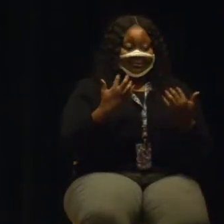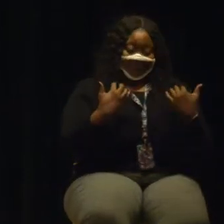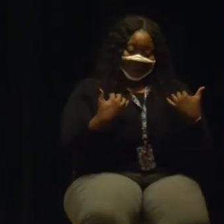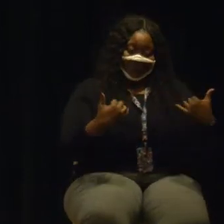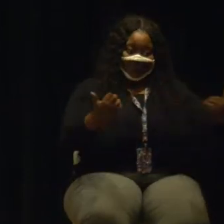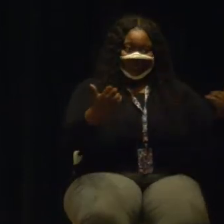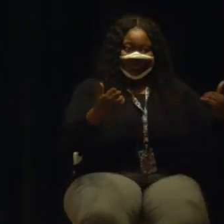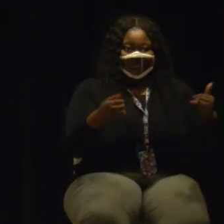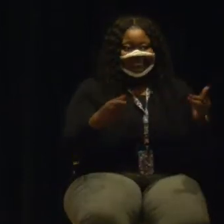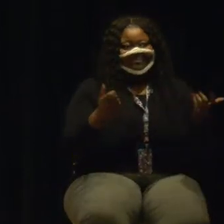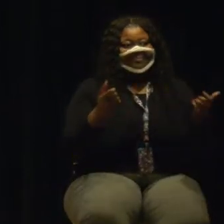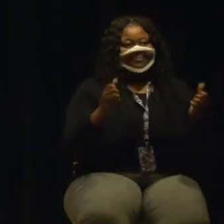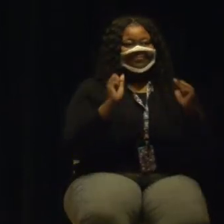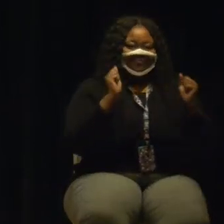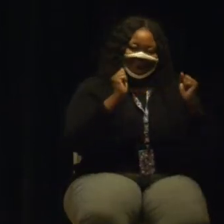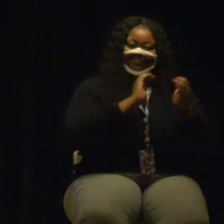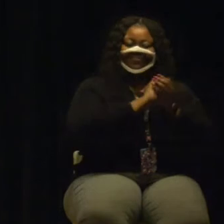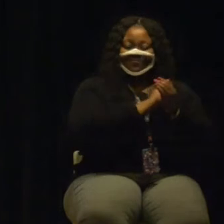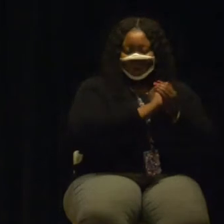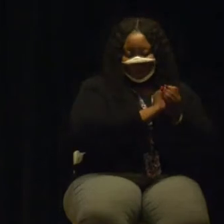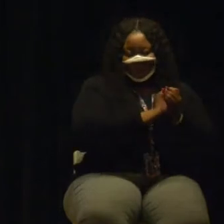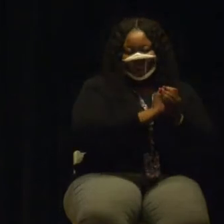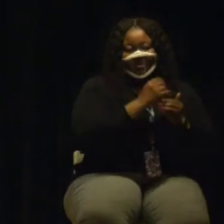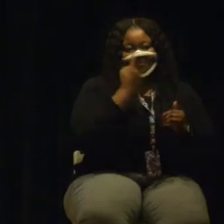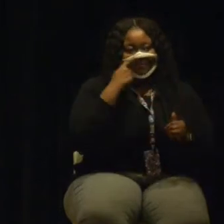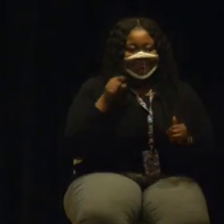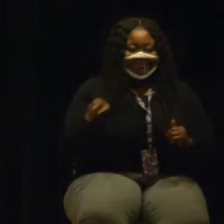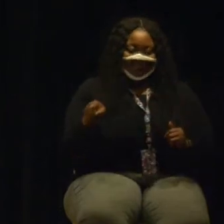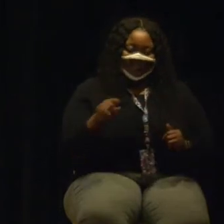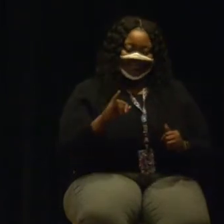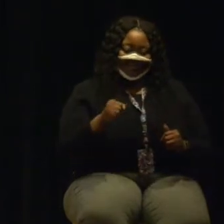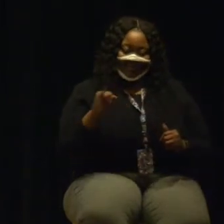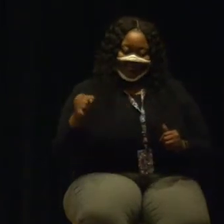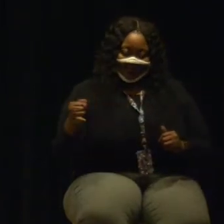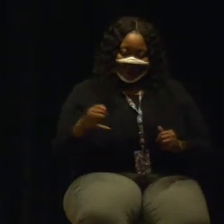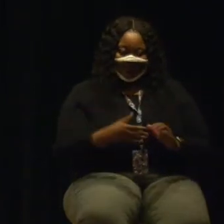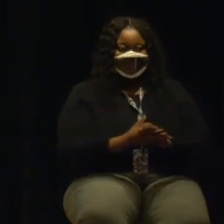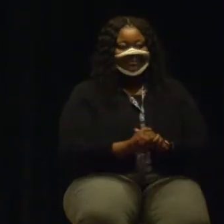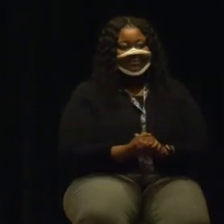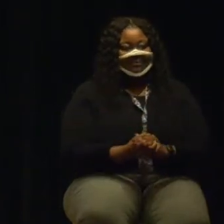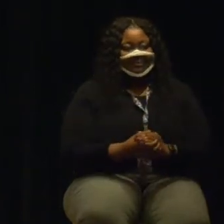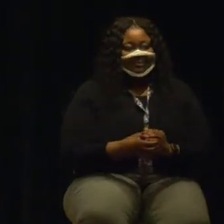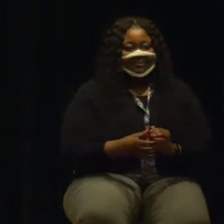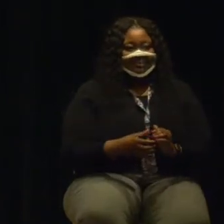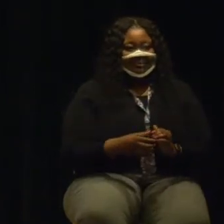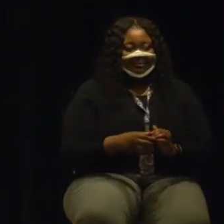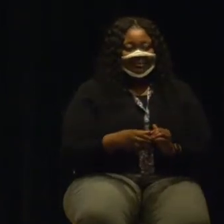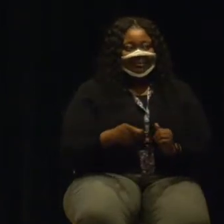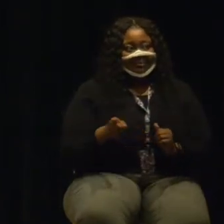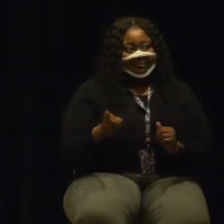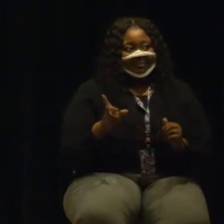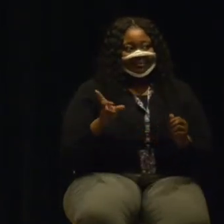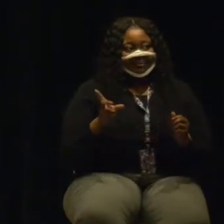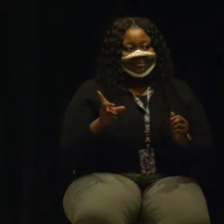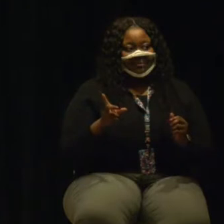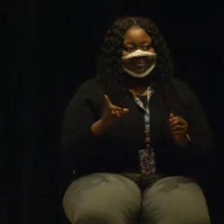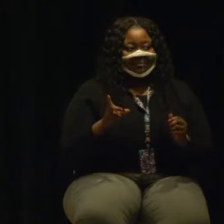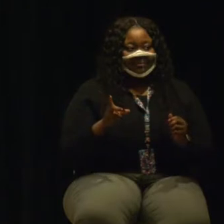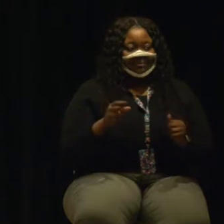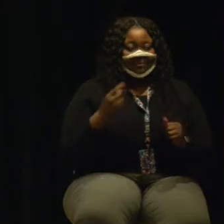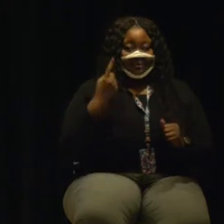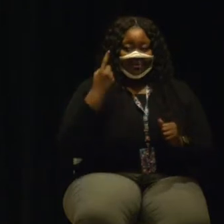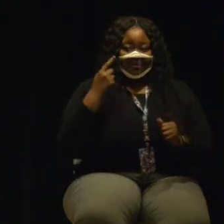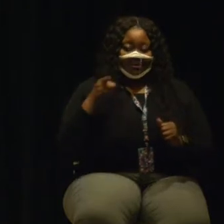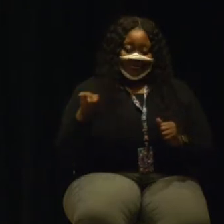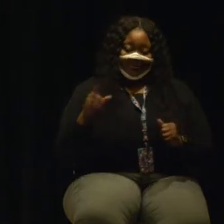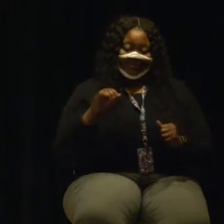for his fights. And it's just, and that's, but that's some of the places where that language appears, where it's directed at her. Yeah. And she's, you know, I